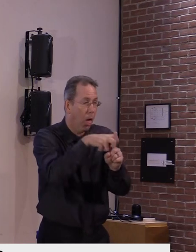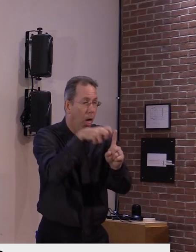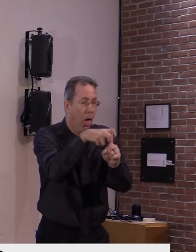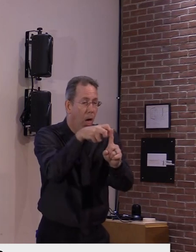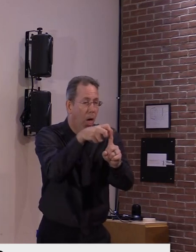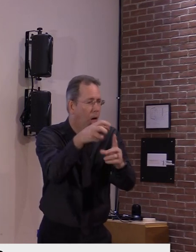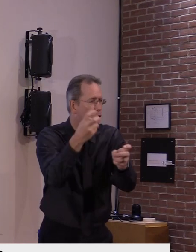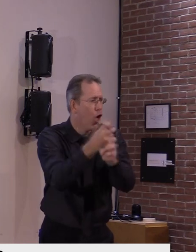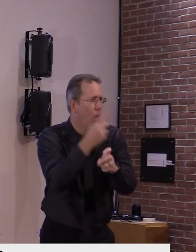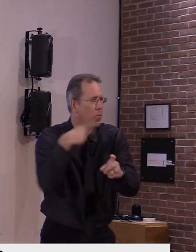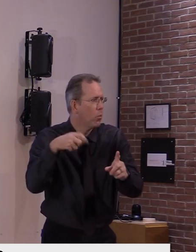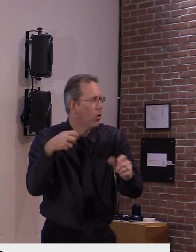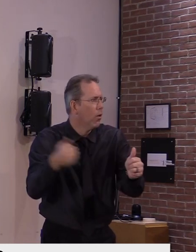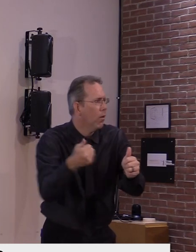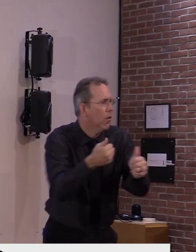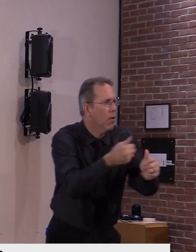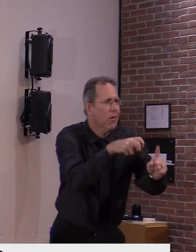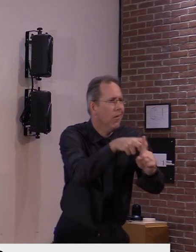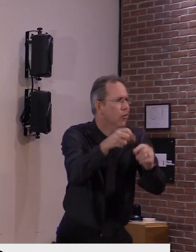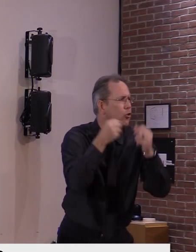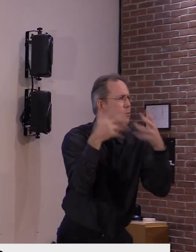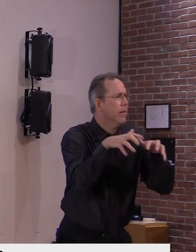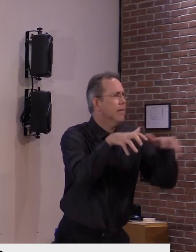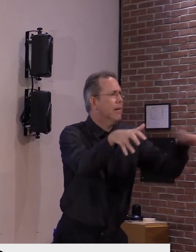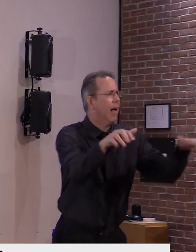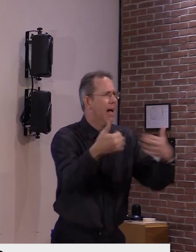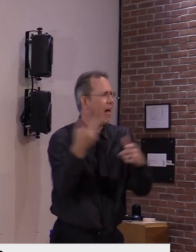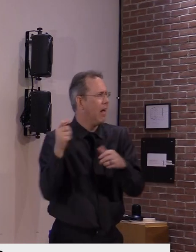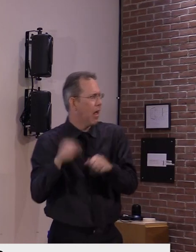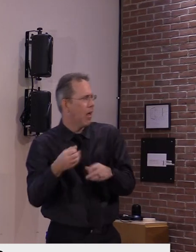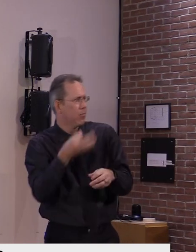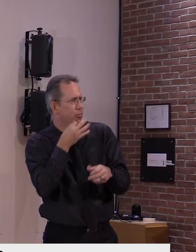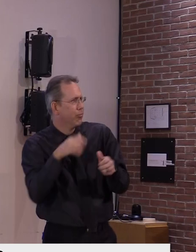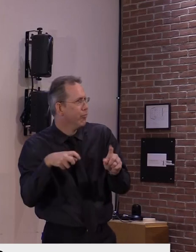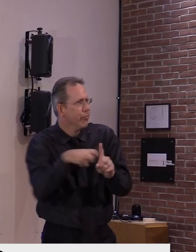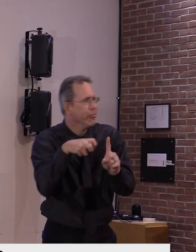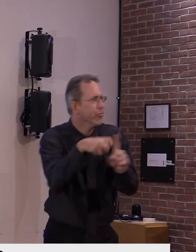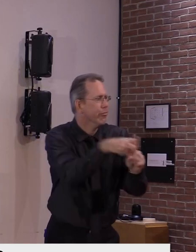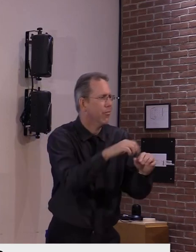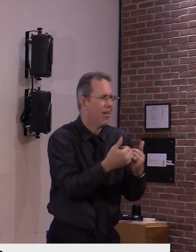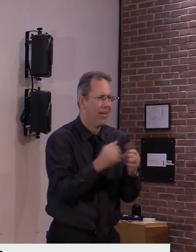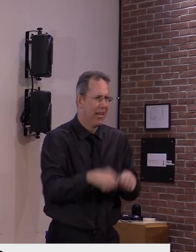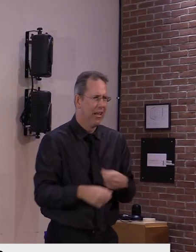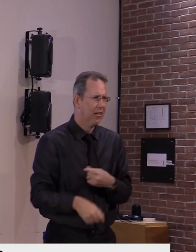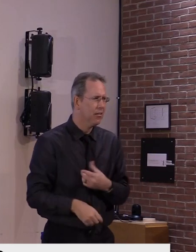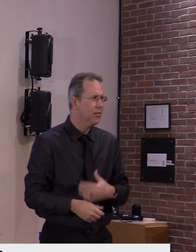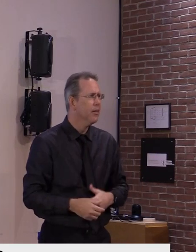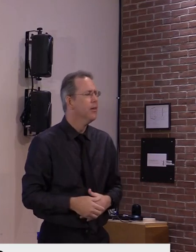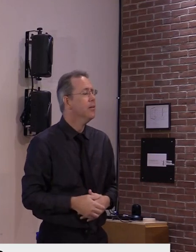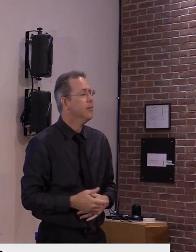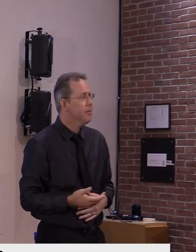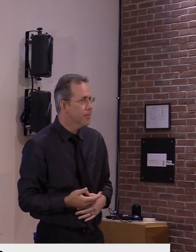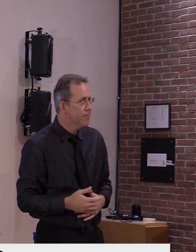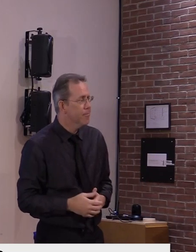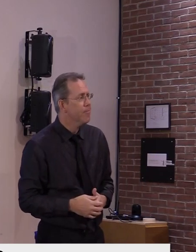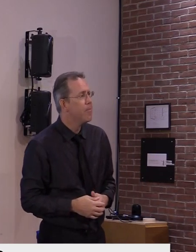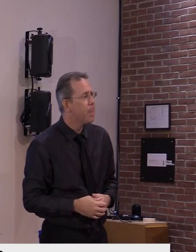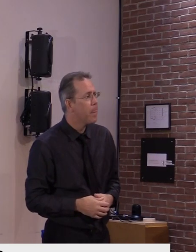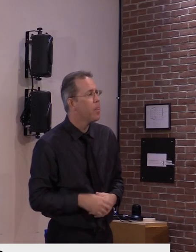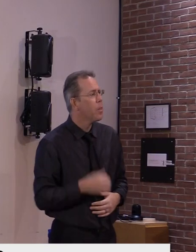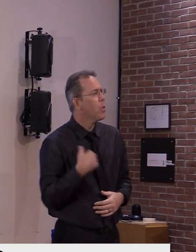seeing the rise in cases, previous to that, had a reserve of EPI contact